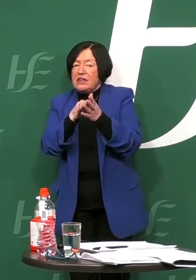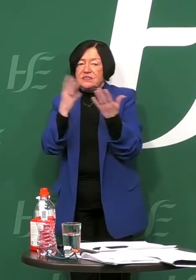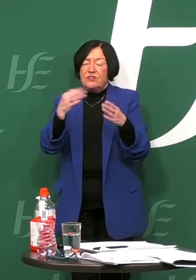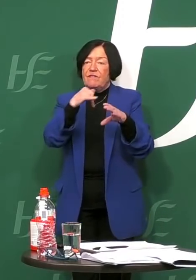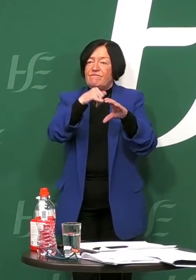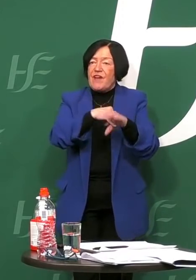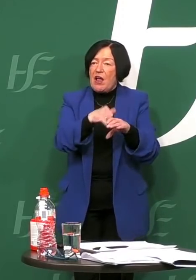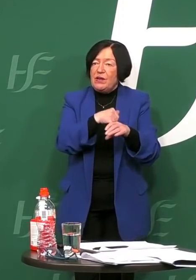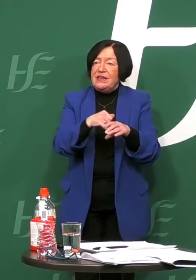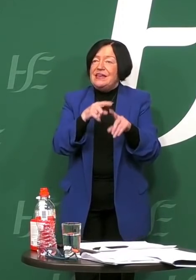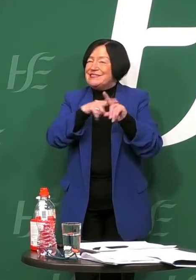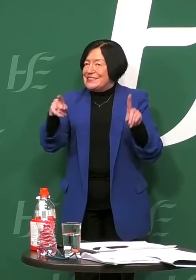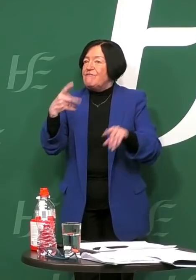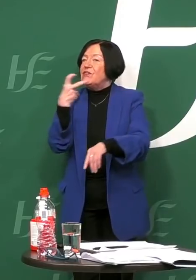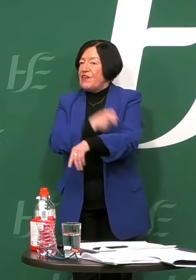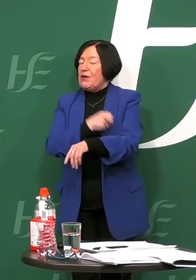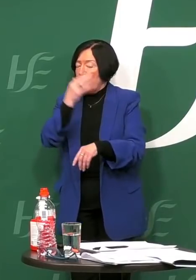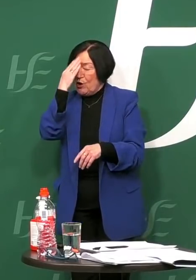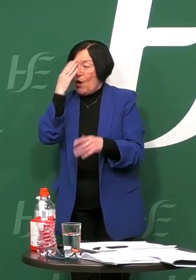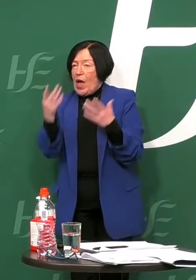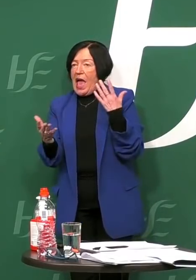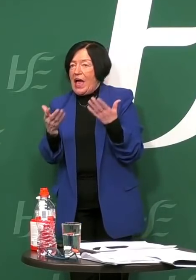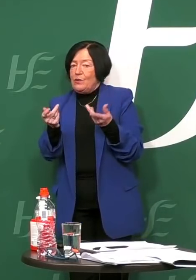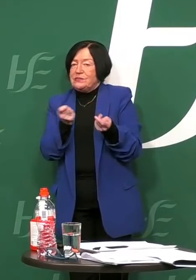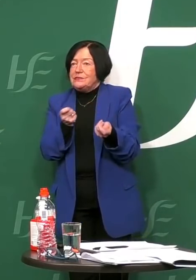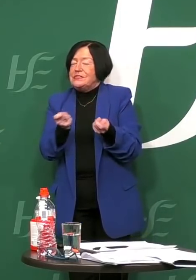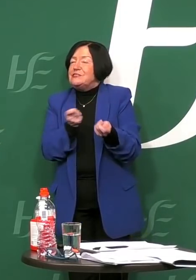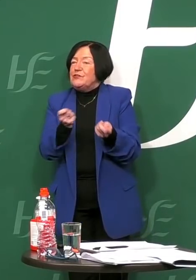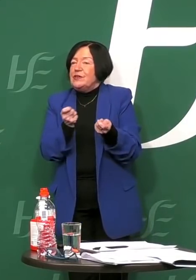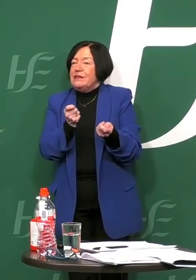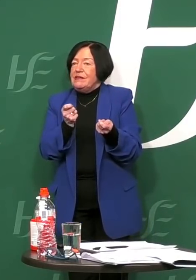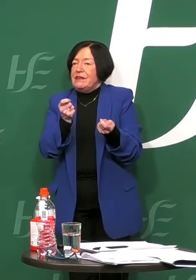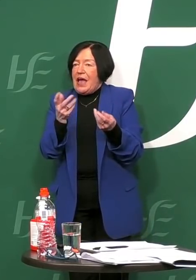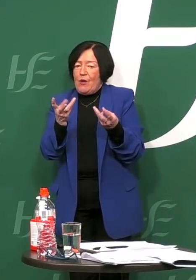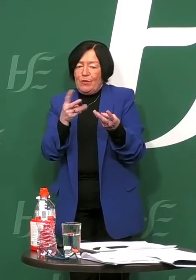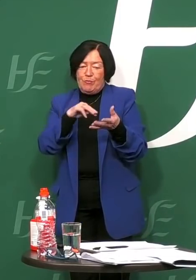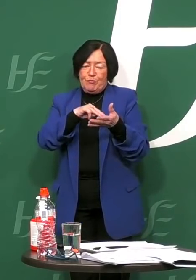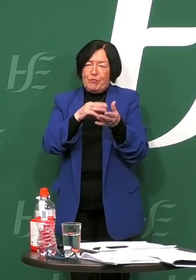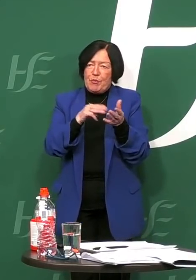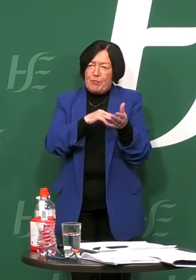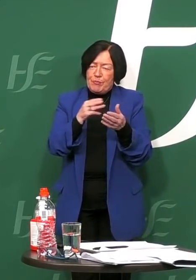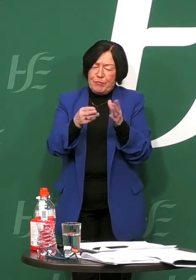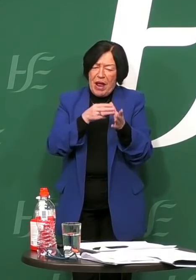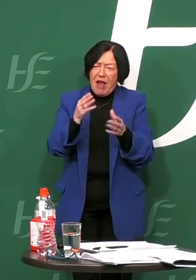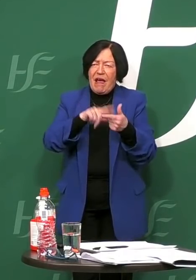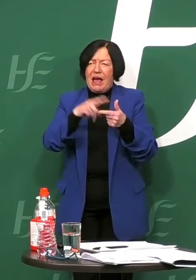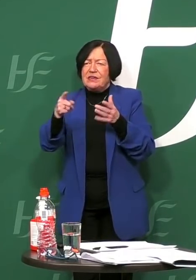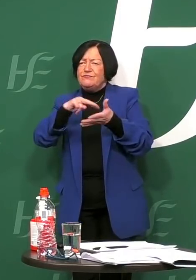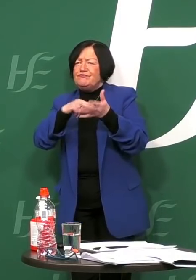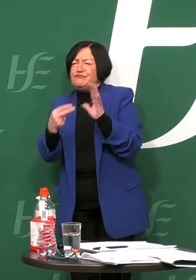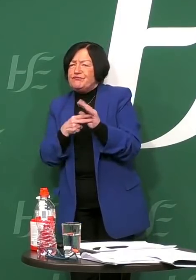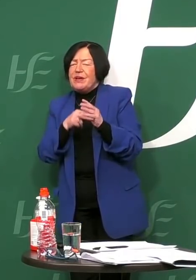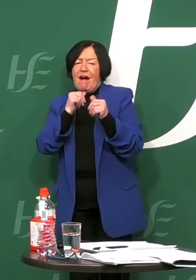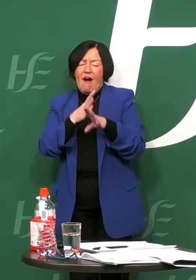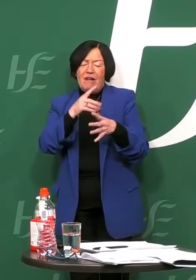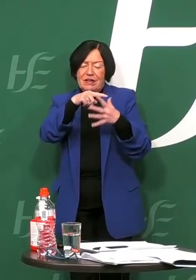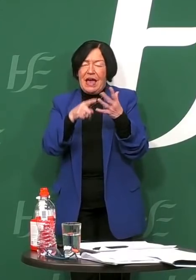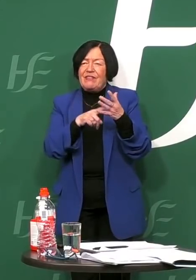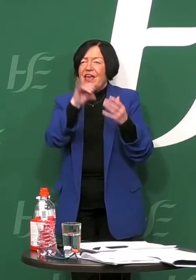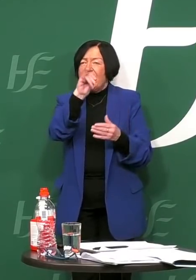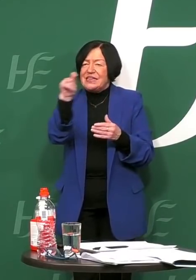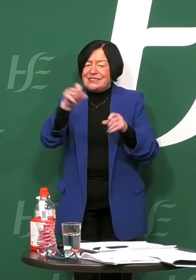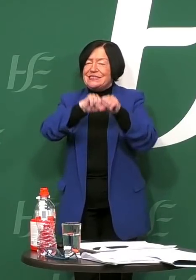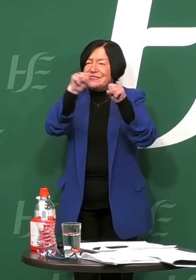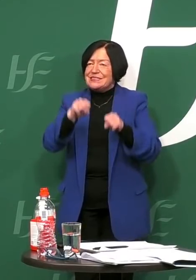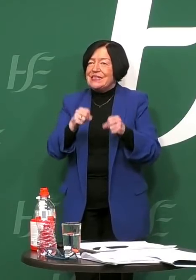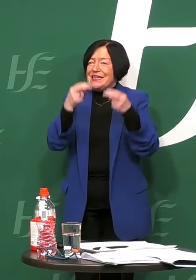pharmaceutical side, because it's a different vaccine, as we know, in terms of how it's handled, the logistics and distribution, the communications plan. So all of those elements and the IT system changes that are